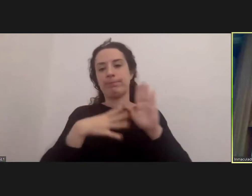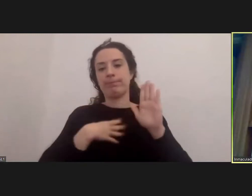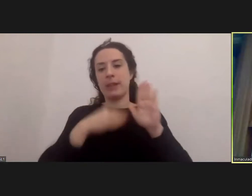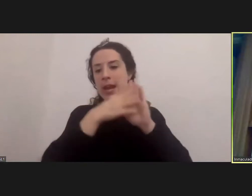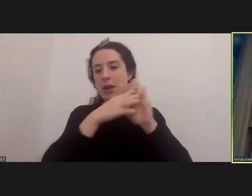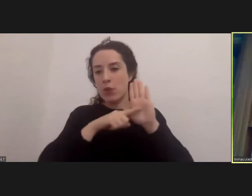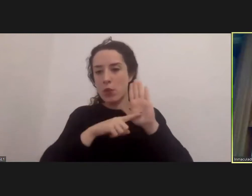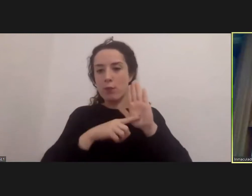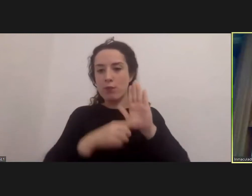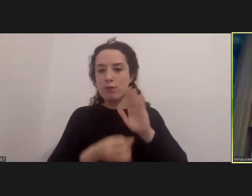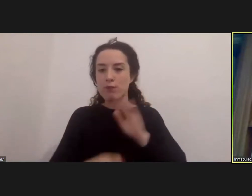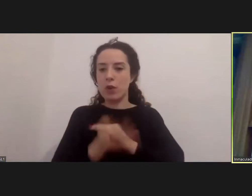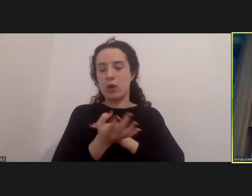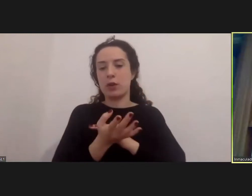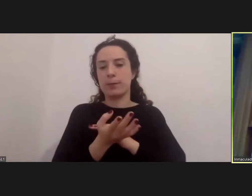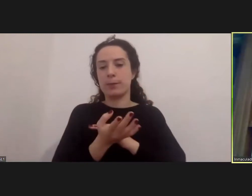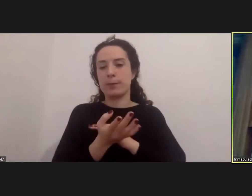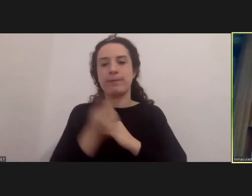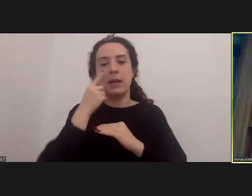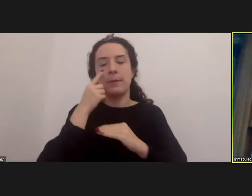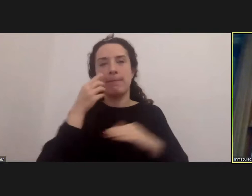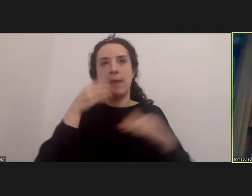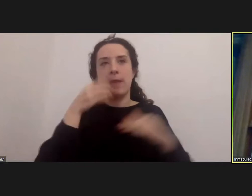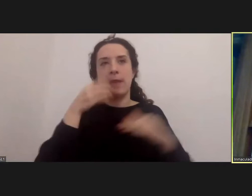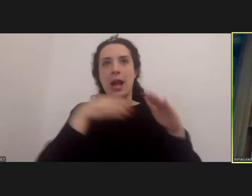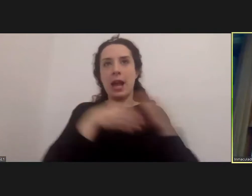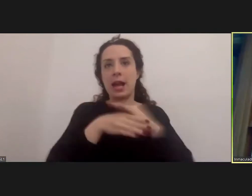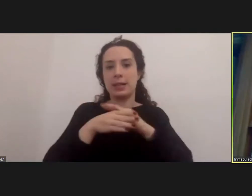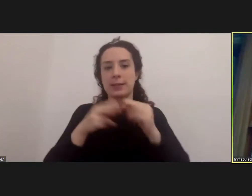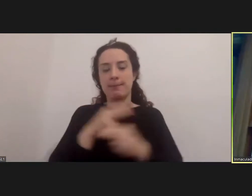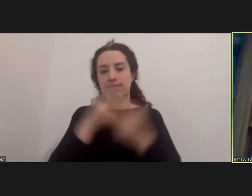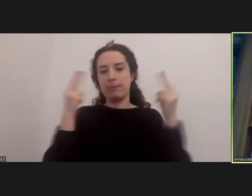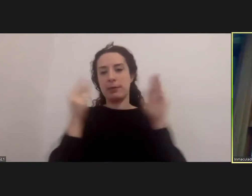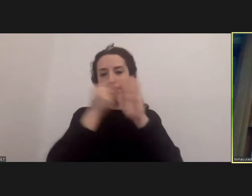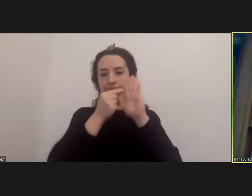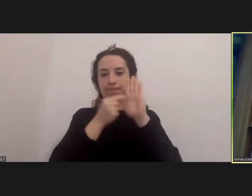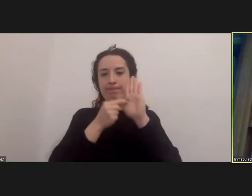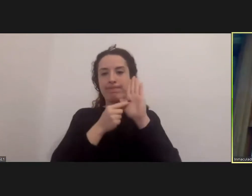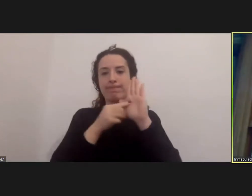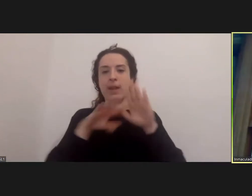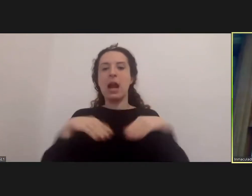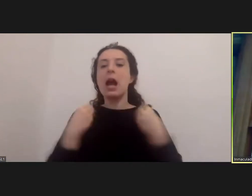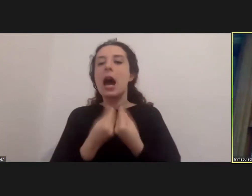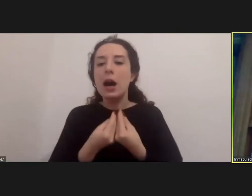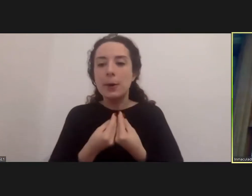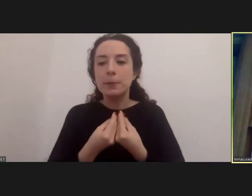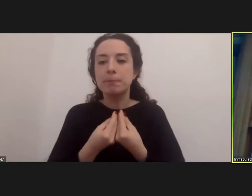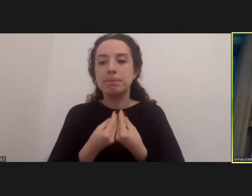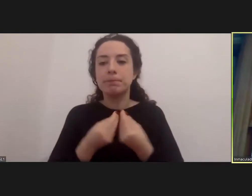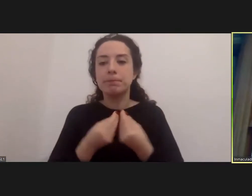implement the provisions on accessibility in public procurement, how to address accessibility in the